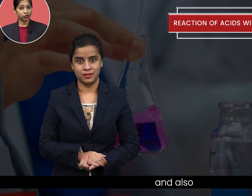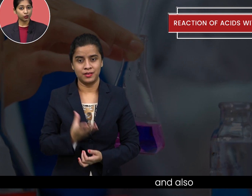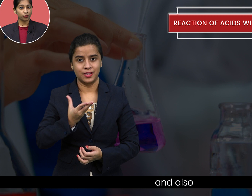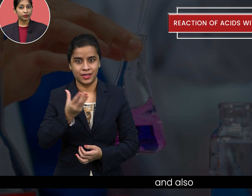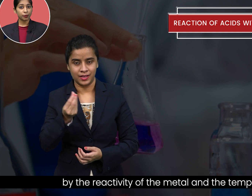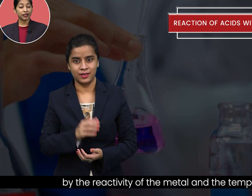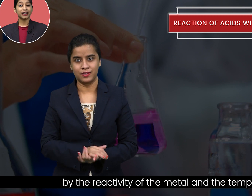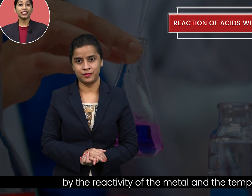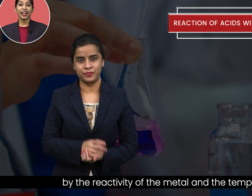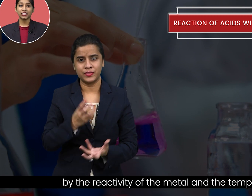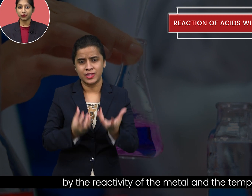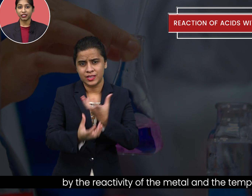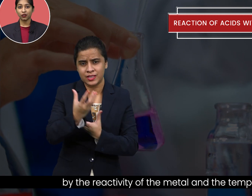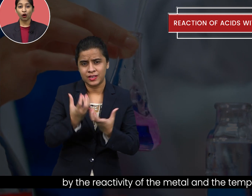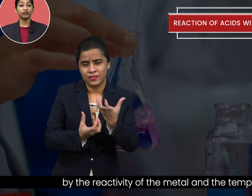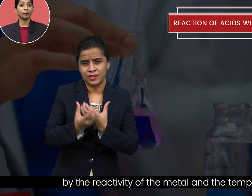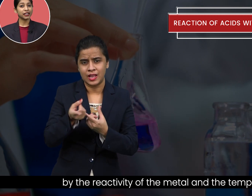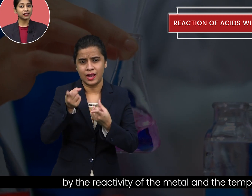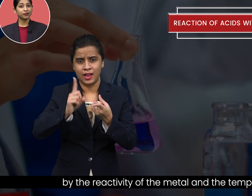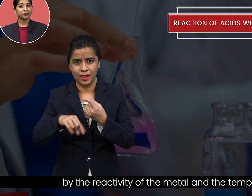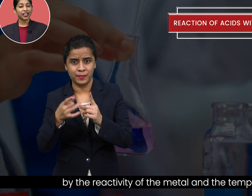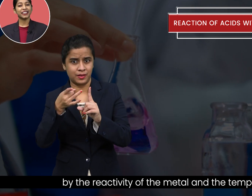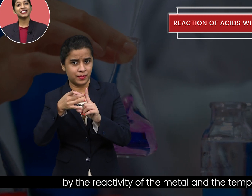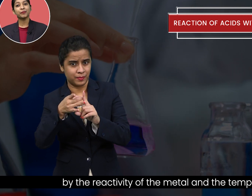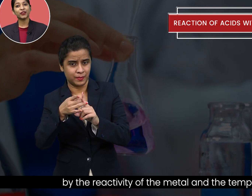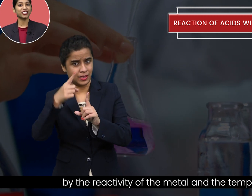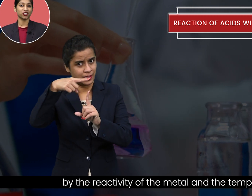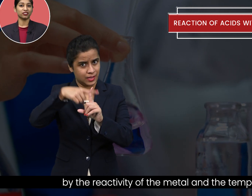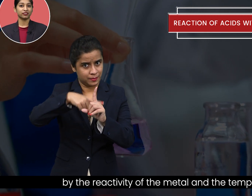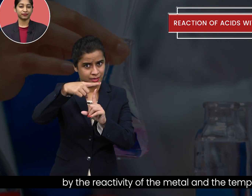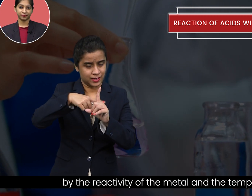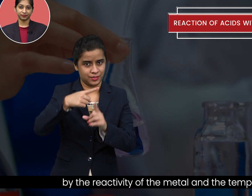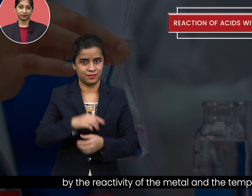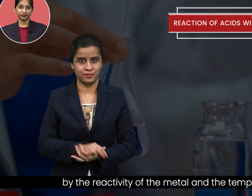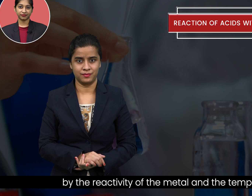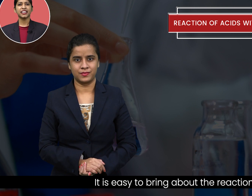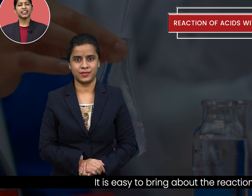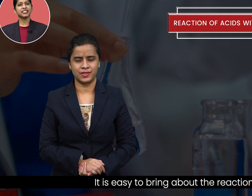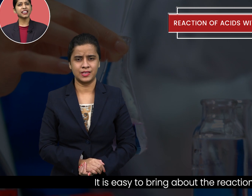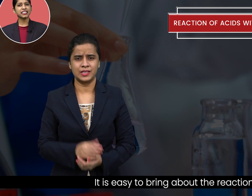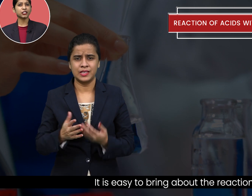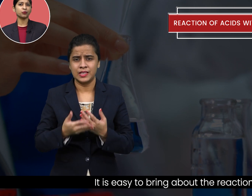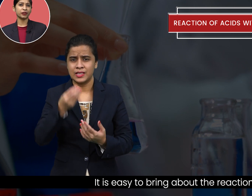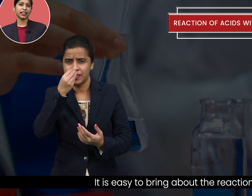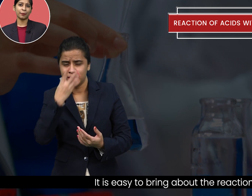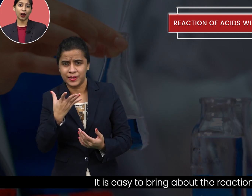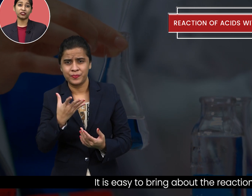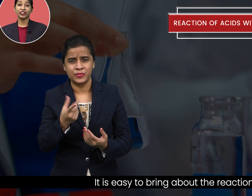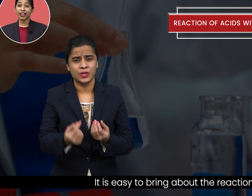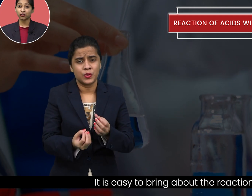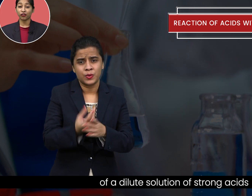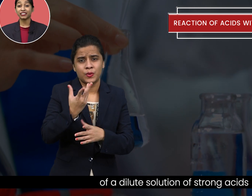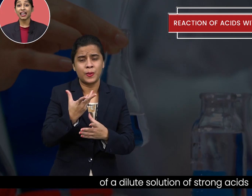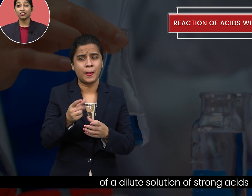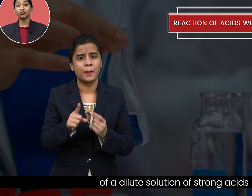and also by the reactivity of the metal and the temperature. It is easy to bring about